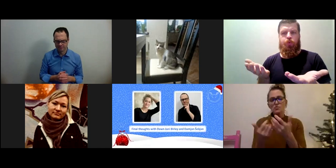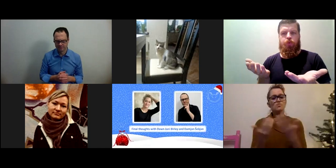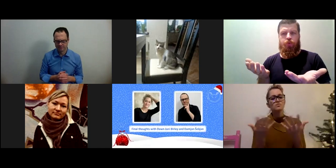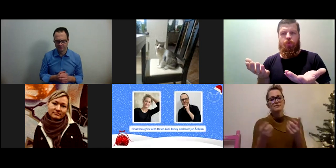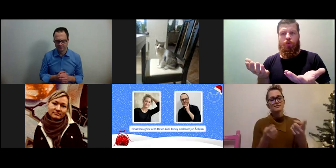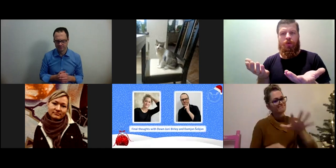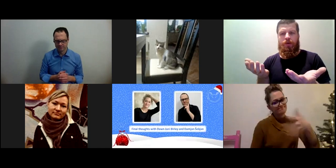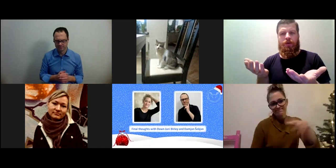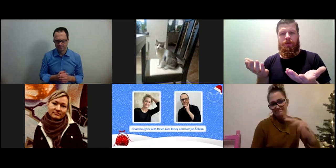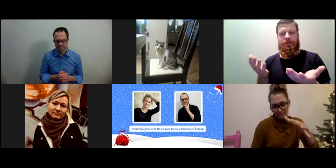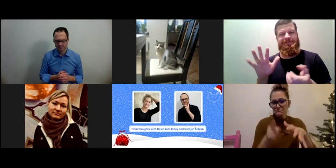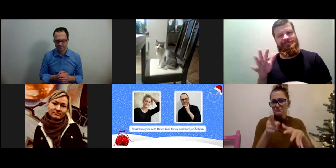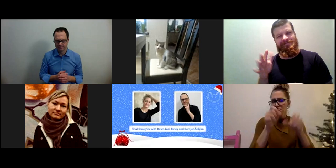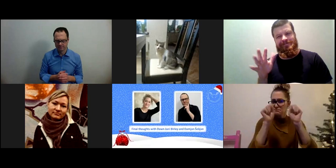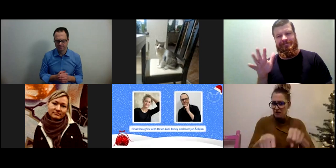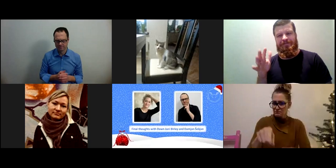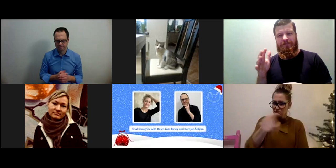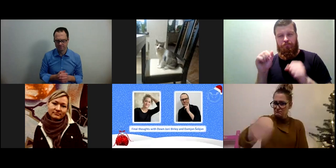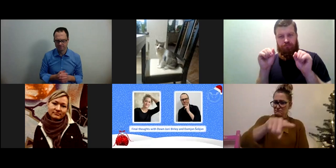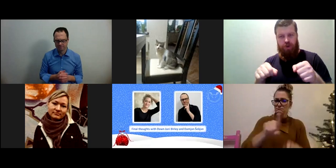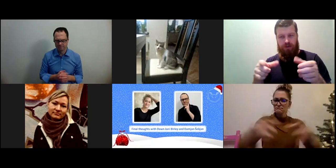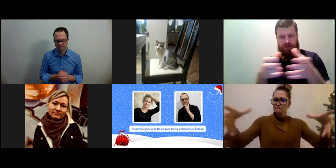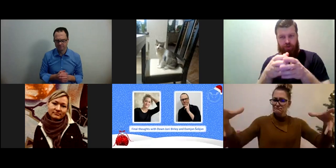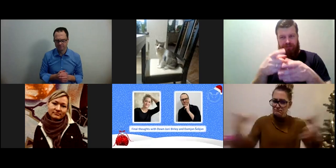has really learned a lot.